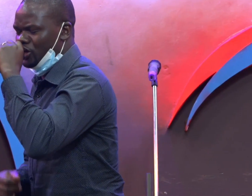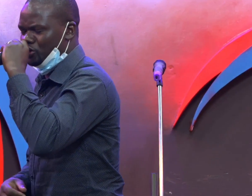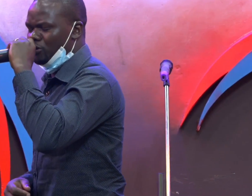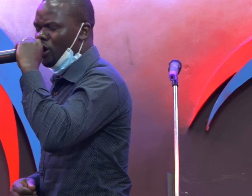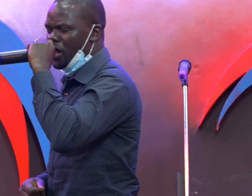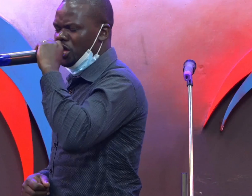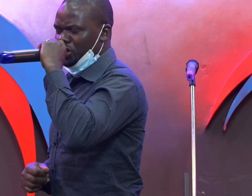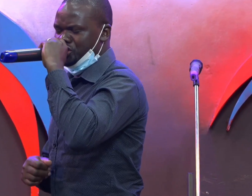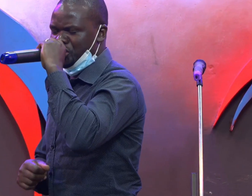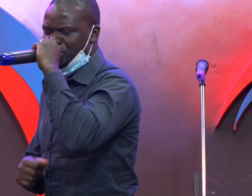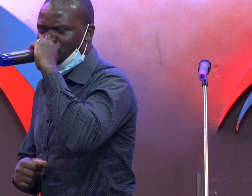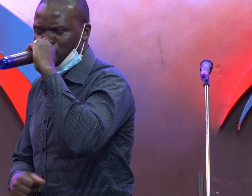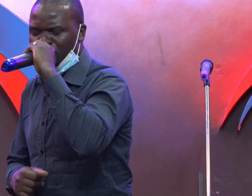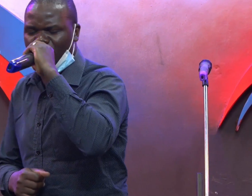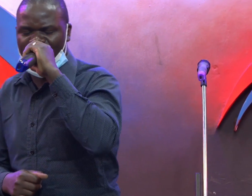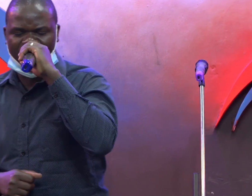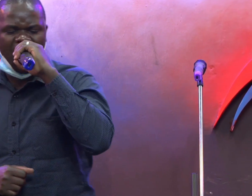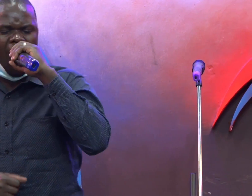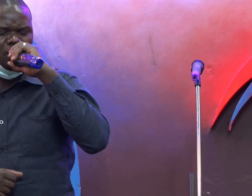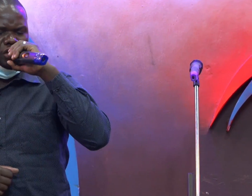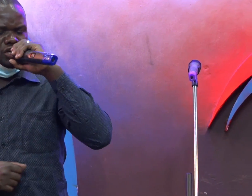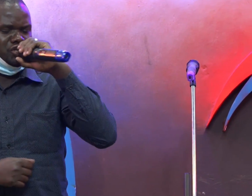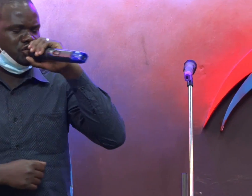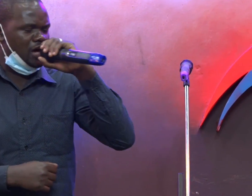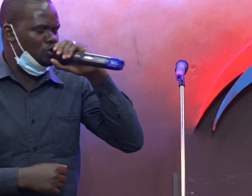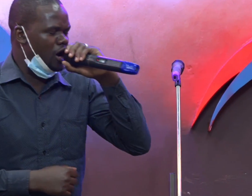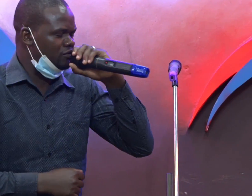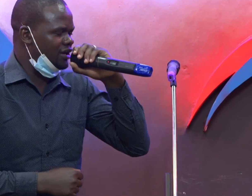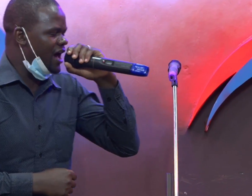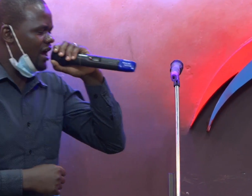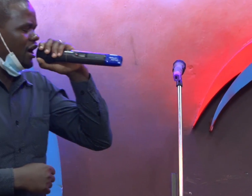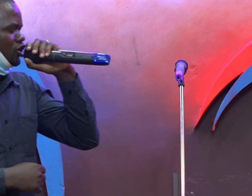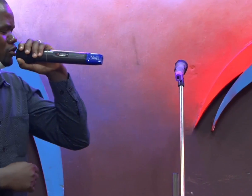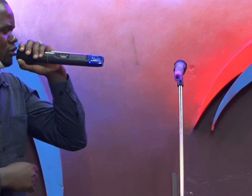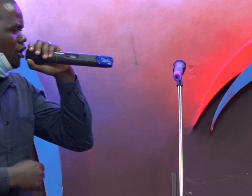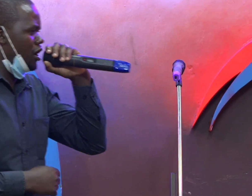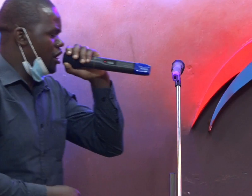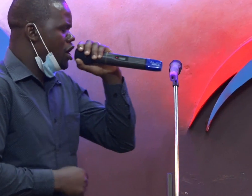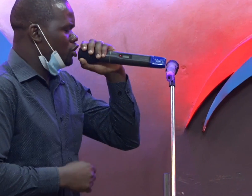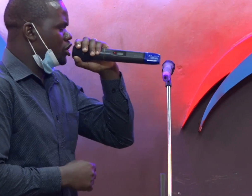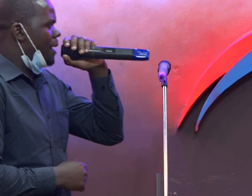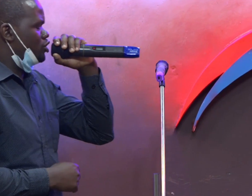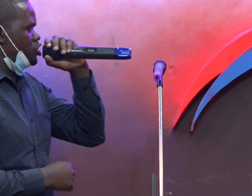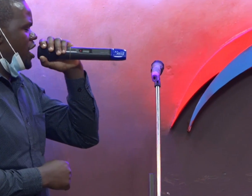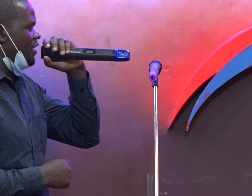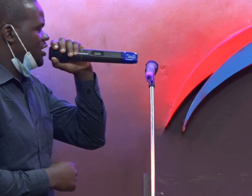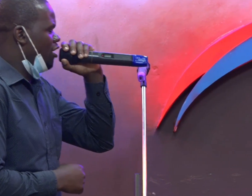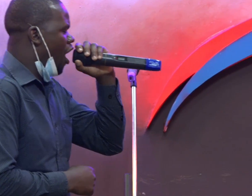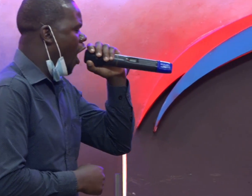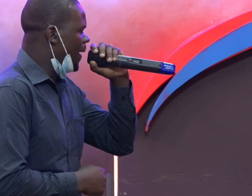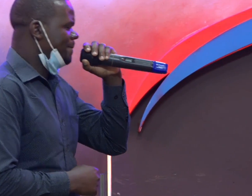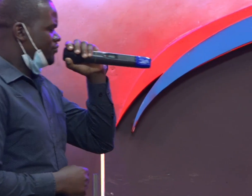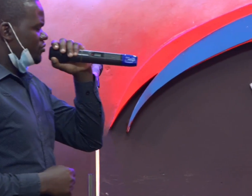time, Heavenly King of Glory, in things that do not profit us, in things that do not let us, Heavenly King of Glory, to come to you,